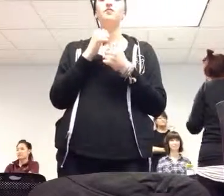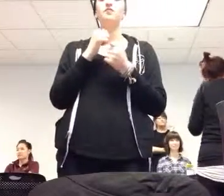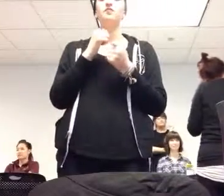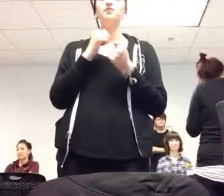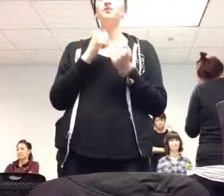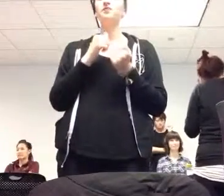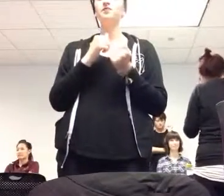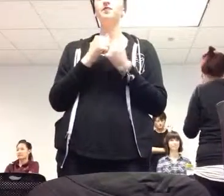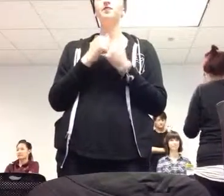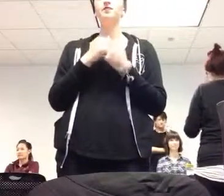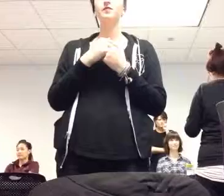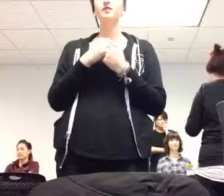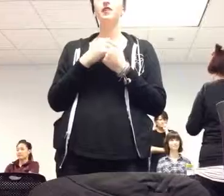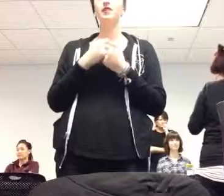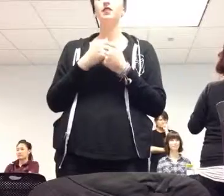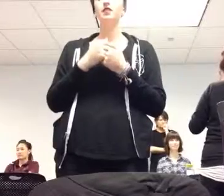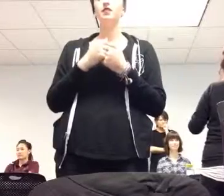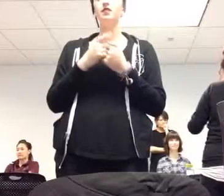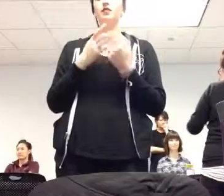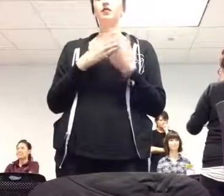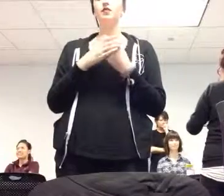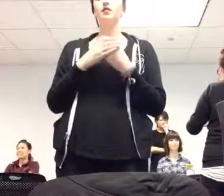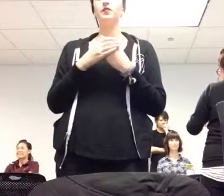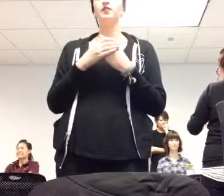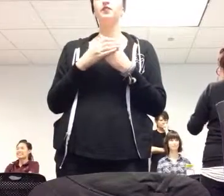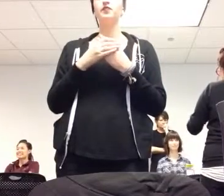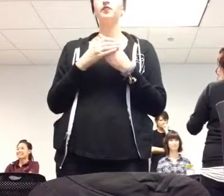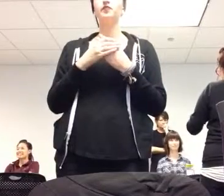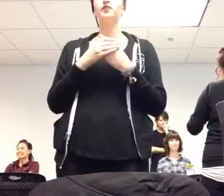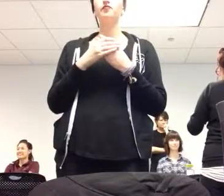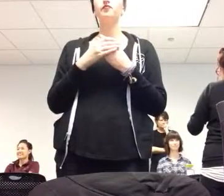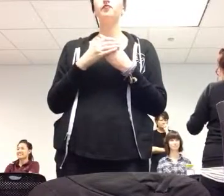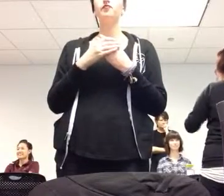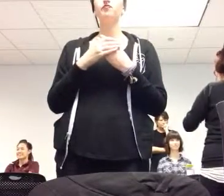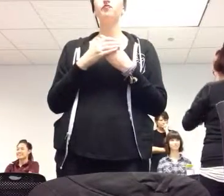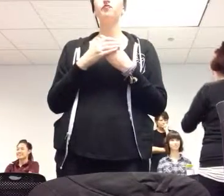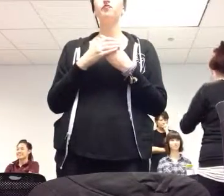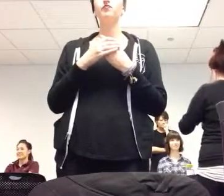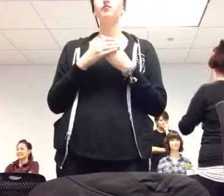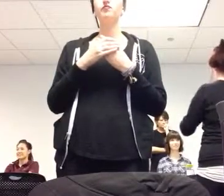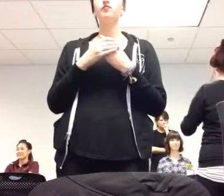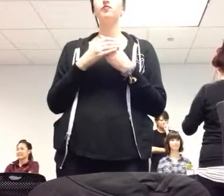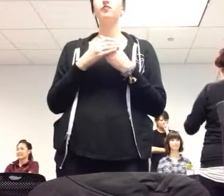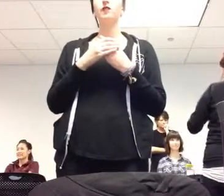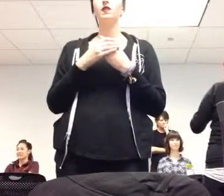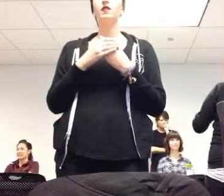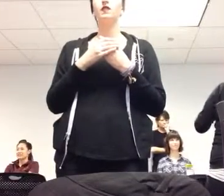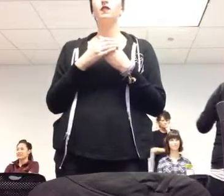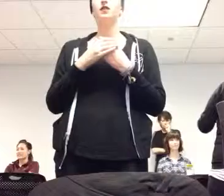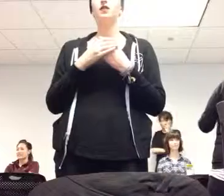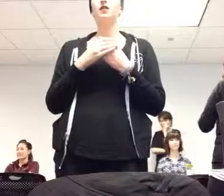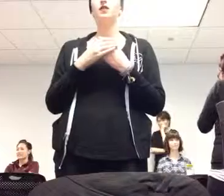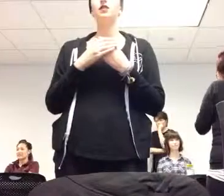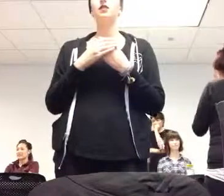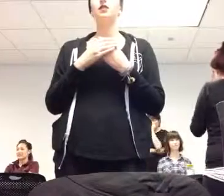of penetration of the Wehrmacht. I mean, they got to Leningrad, they got within 15 kilometers of Moscow. In the south